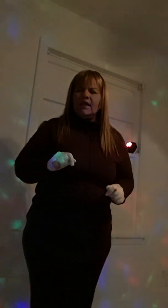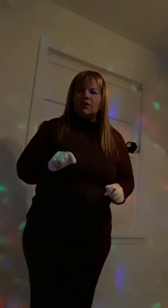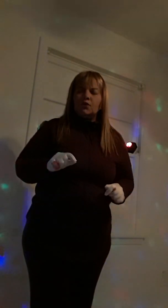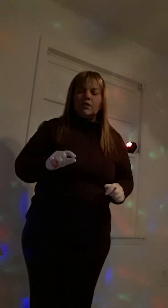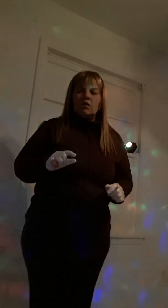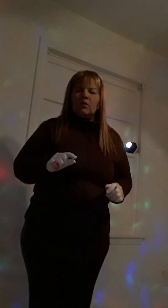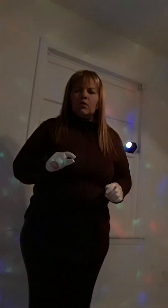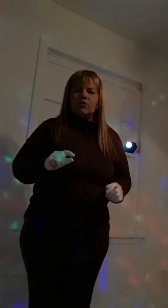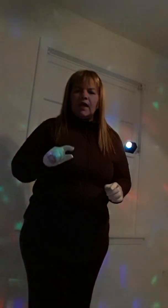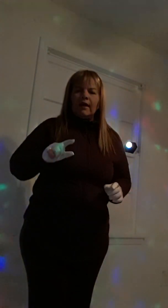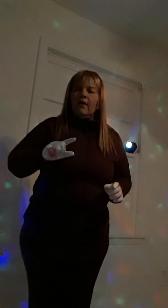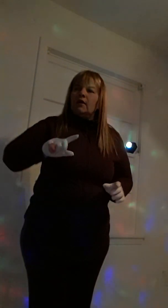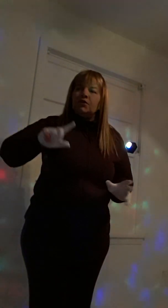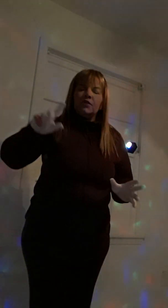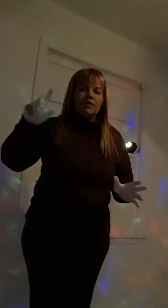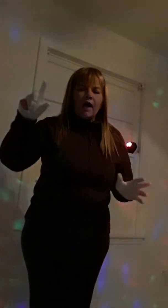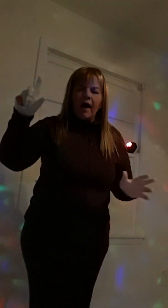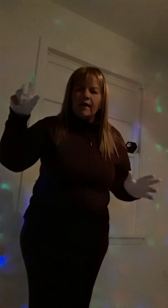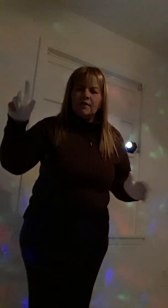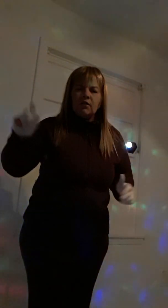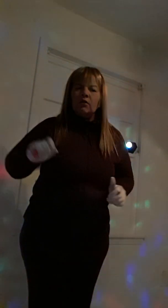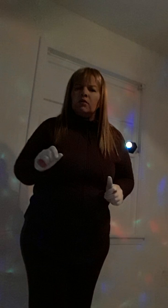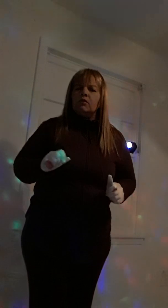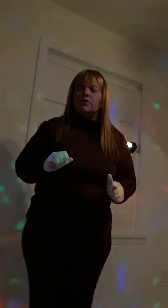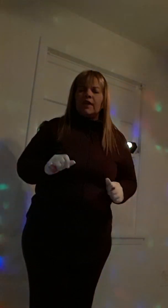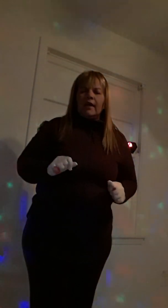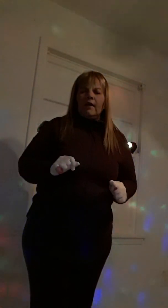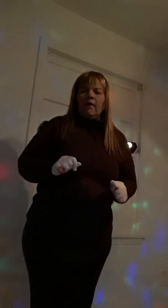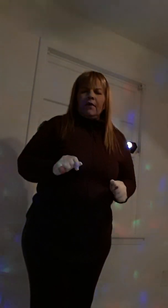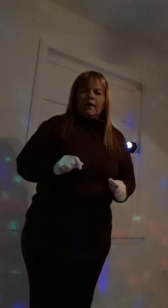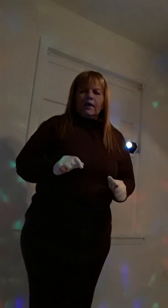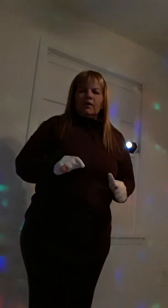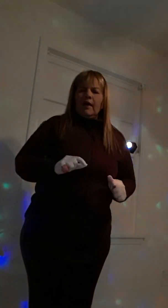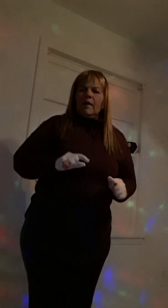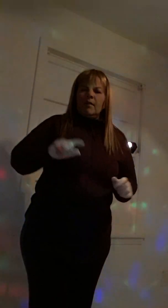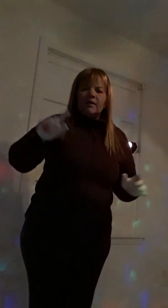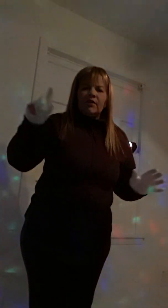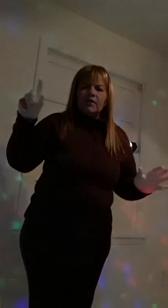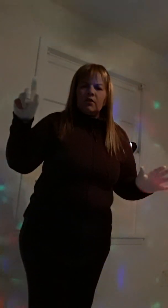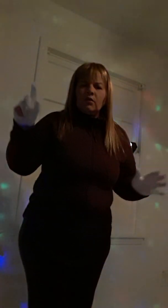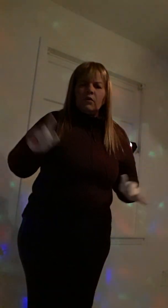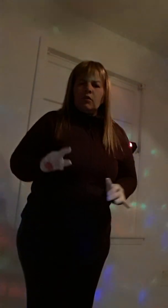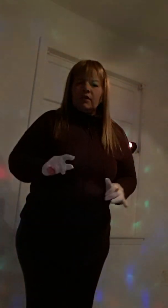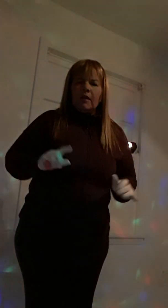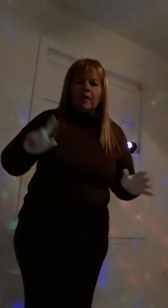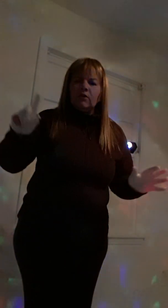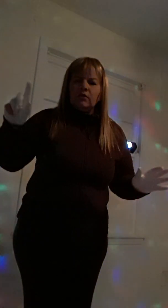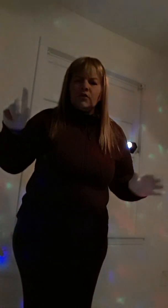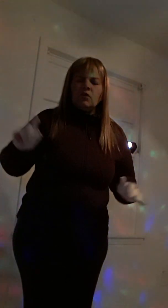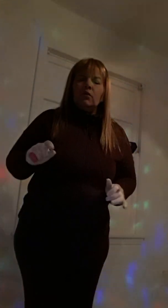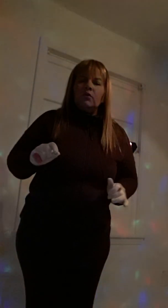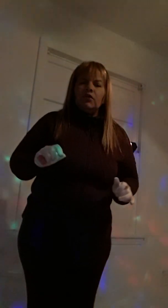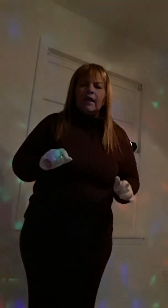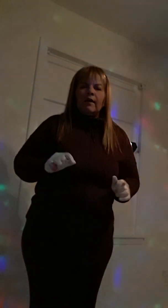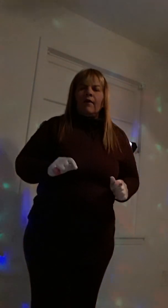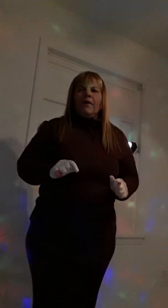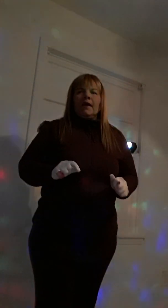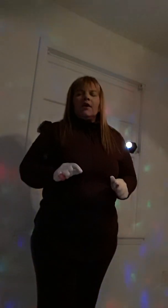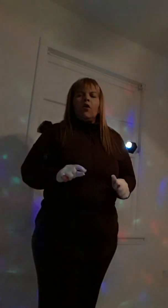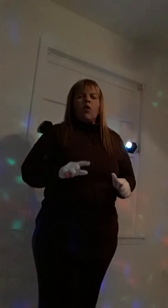ministry schools and just high schools and elementary schools and middle schools and, you know, all